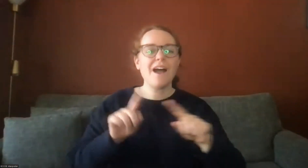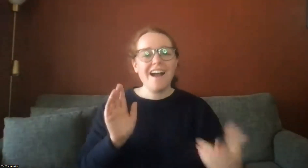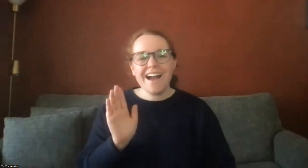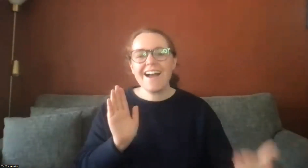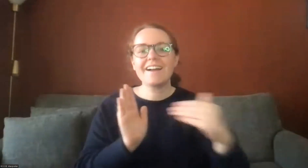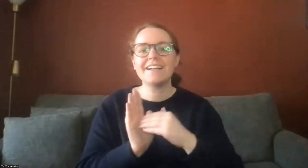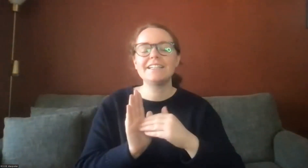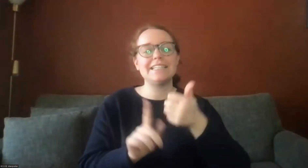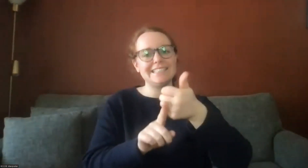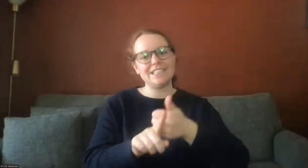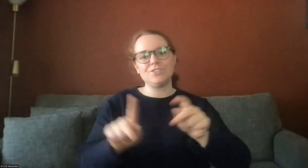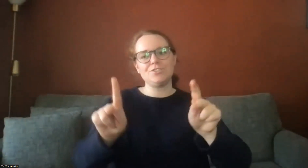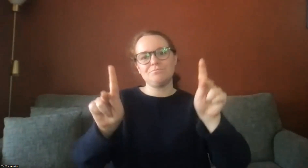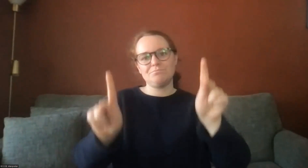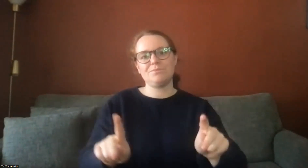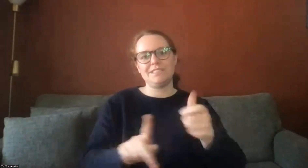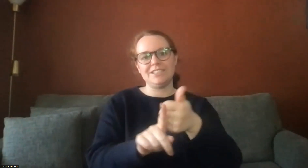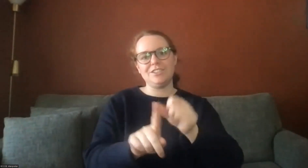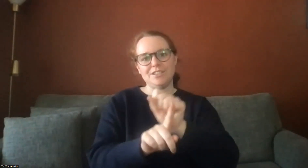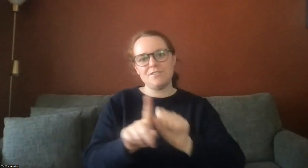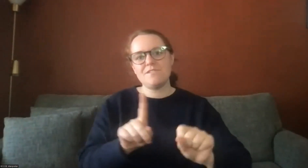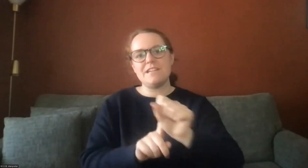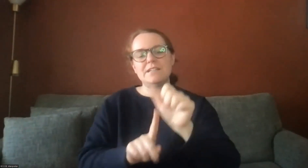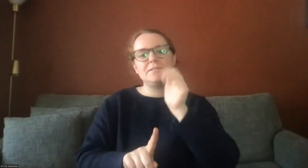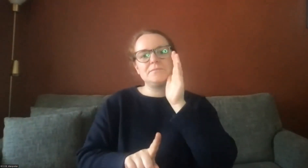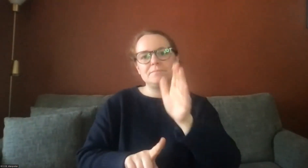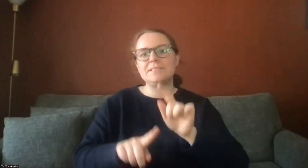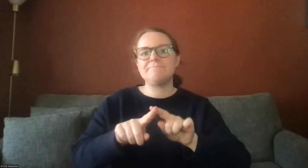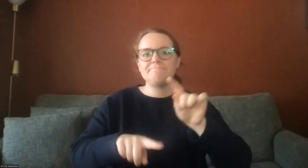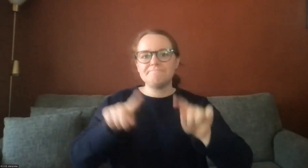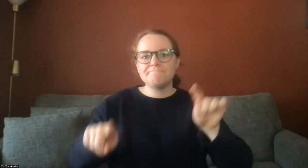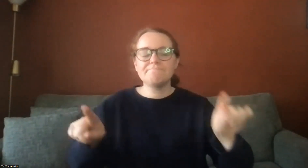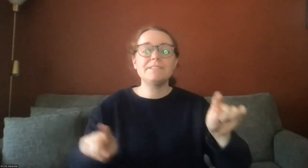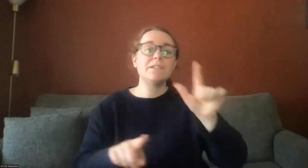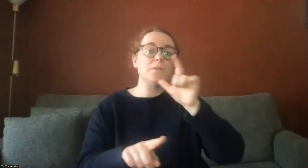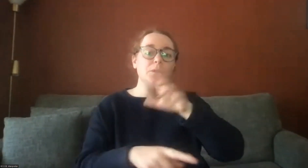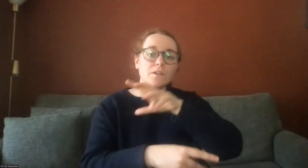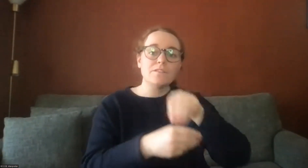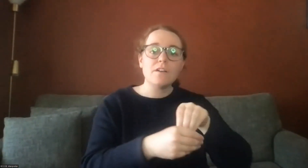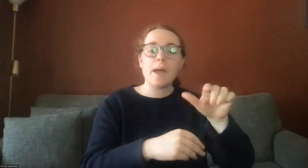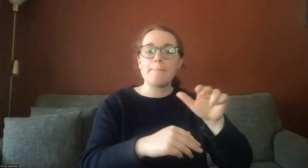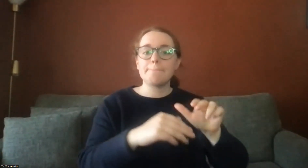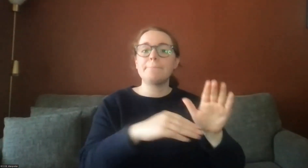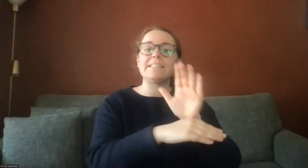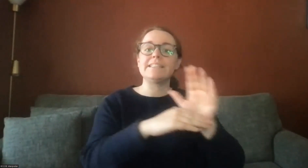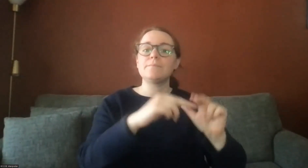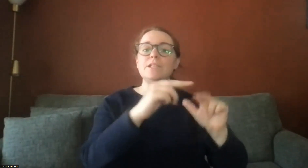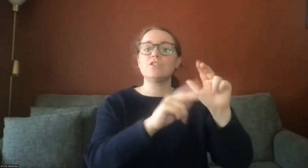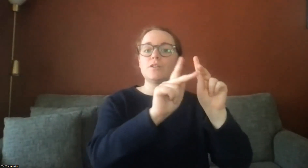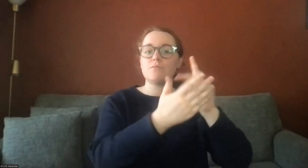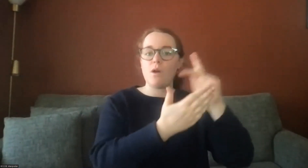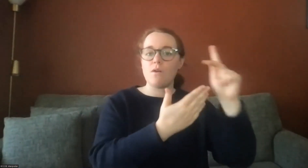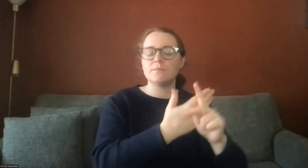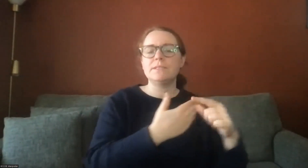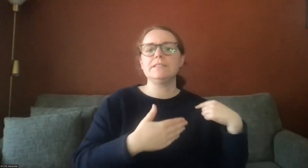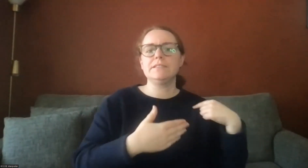each individual circumstance, and as an entrepreneur is going through the Business Builder program, we clearly outline all of the funding and